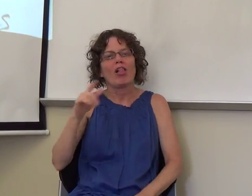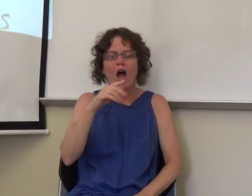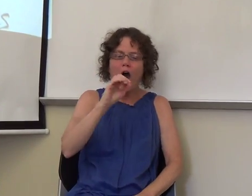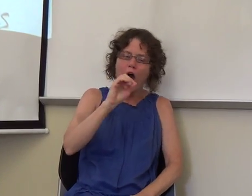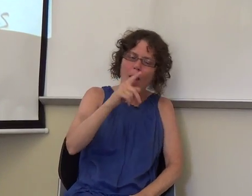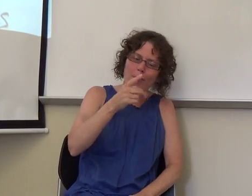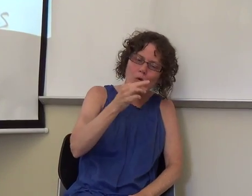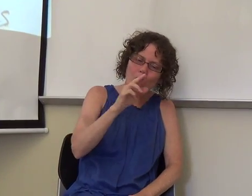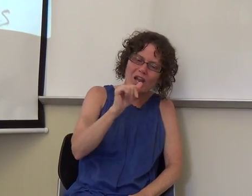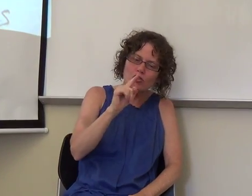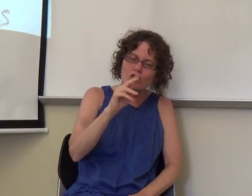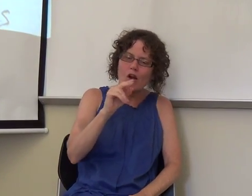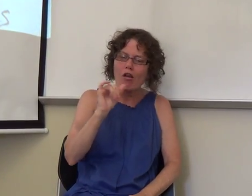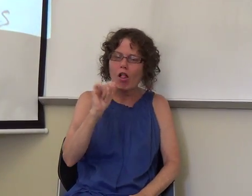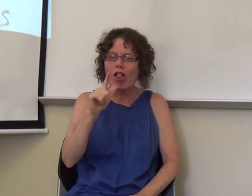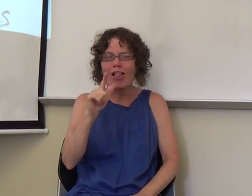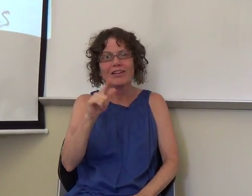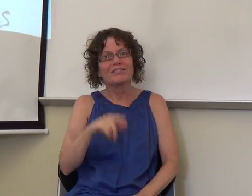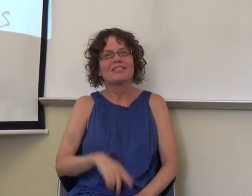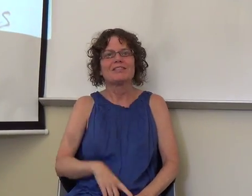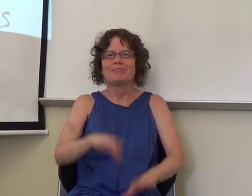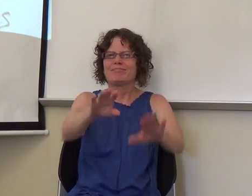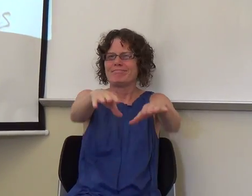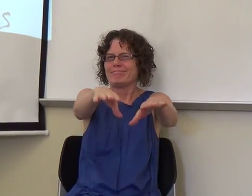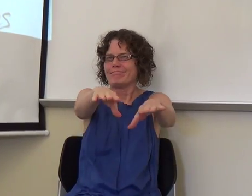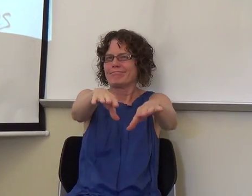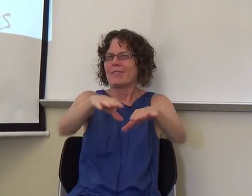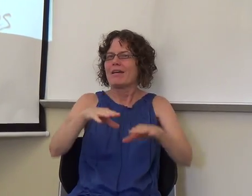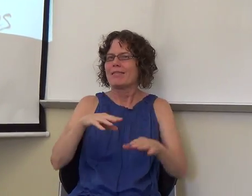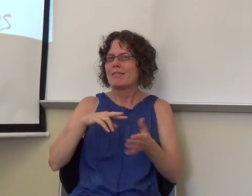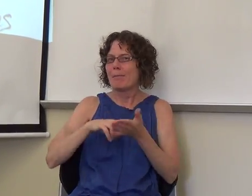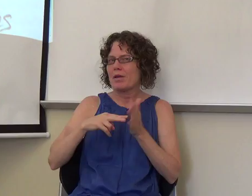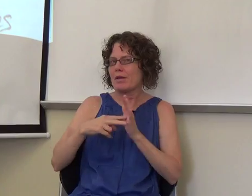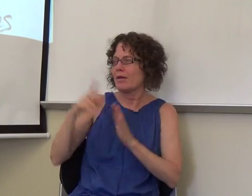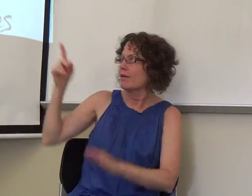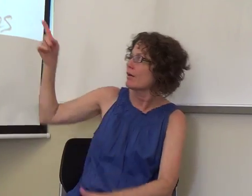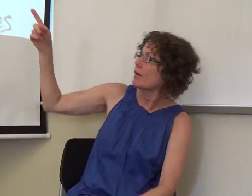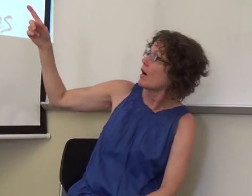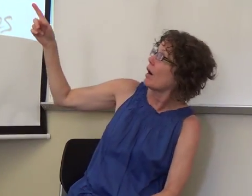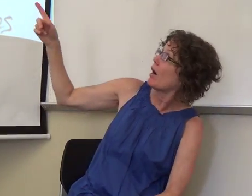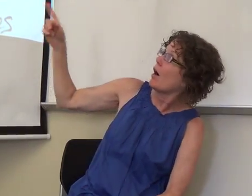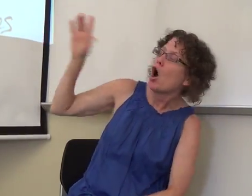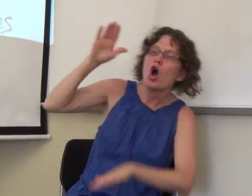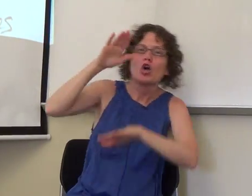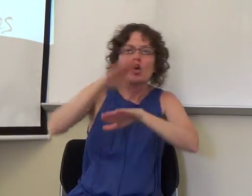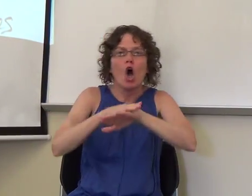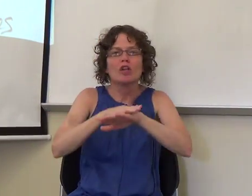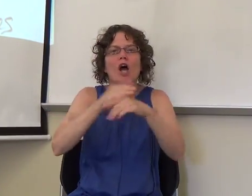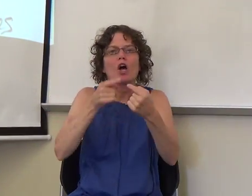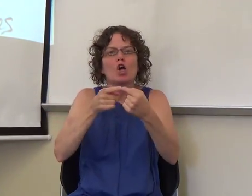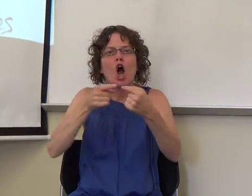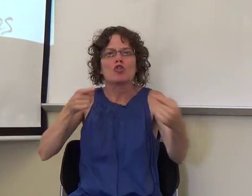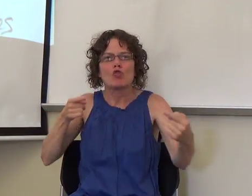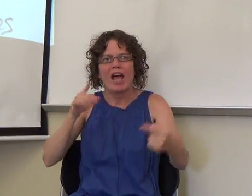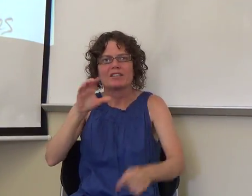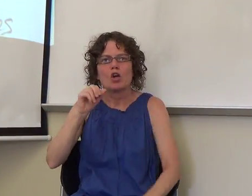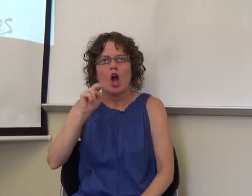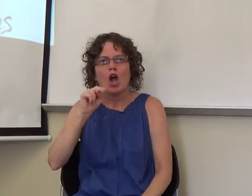yeah. Here's the meaning of this. This is called a contrast clue. We had a restatement clue. This